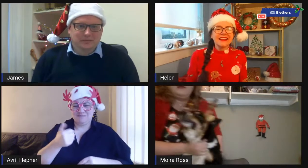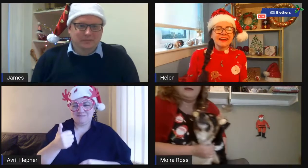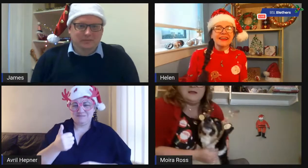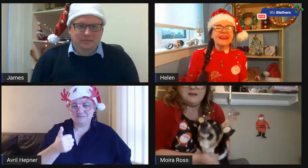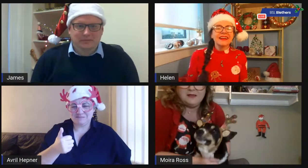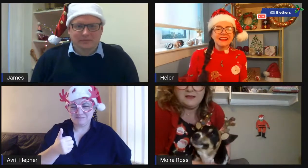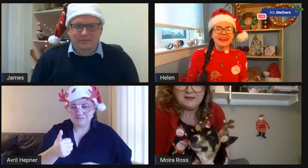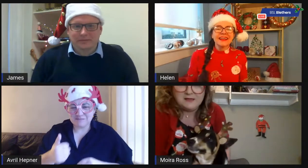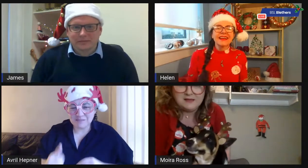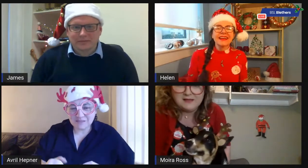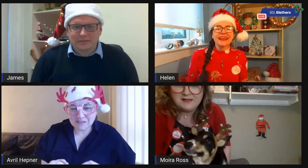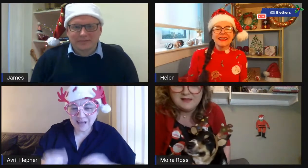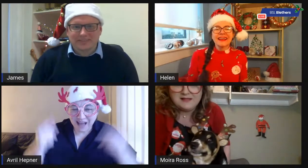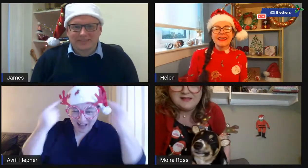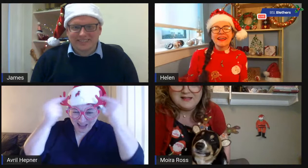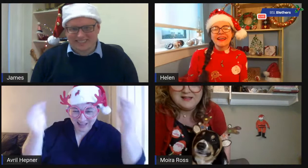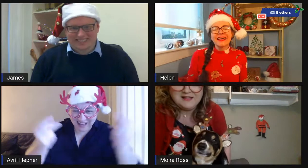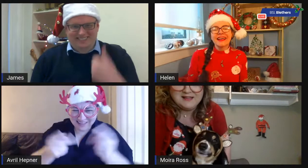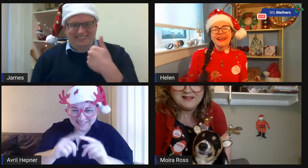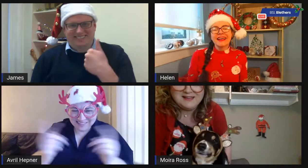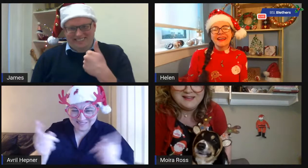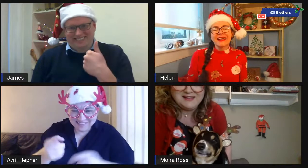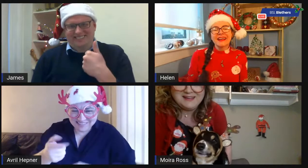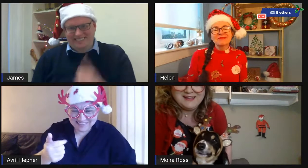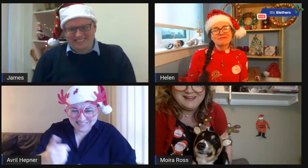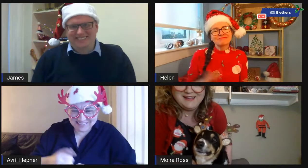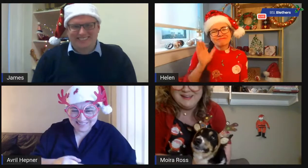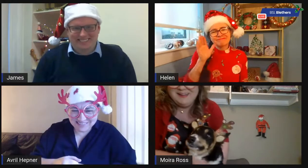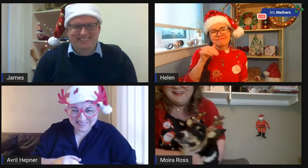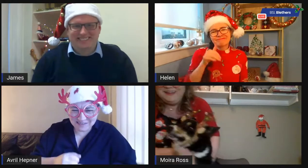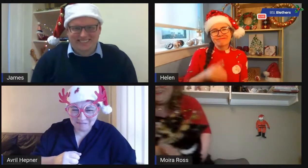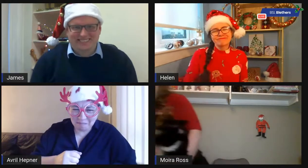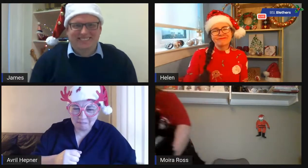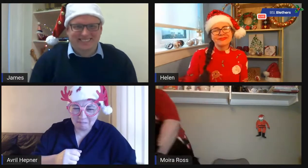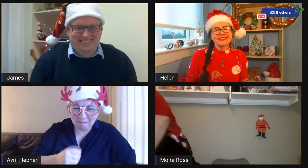Oh, it's lovely to see the dog. Oh, a different headdress.